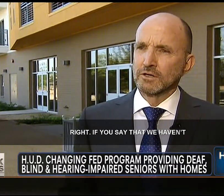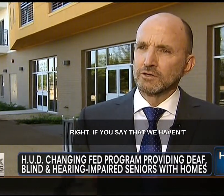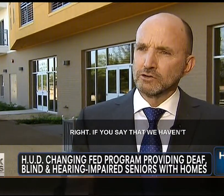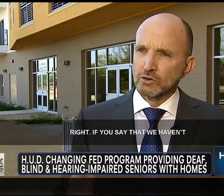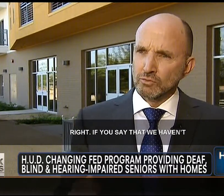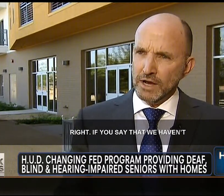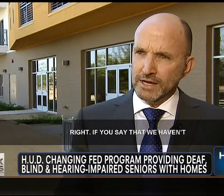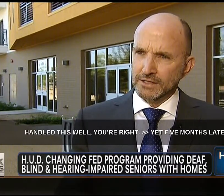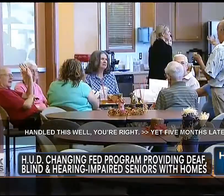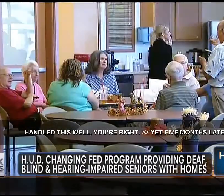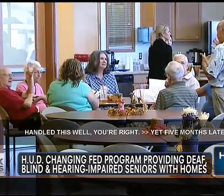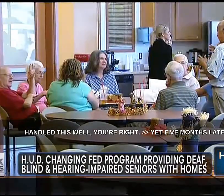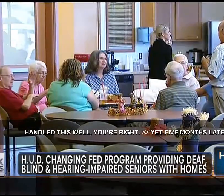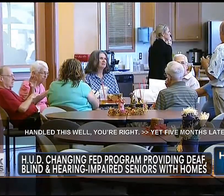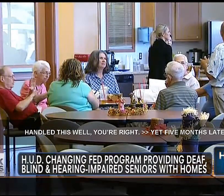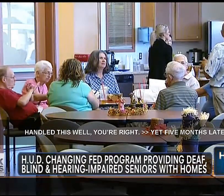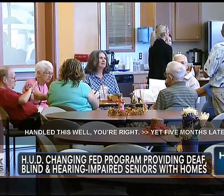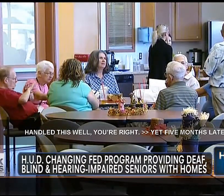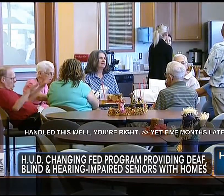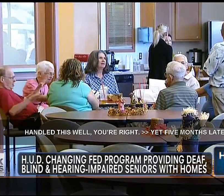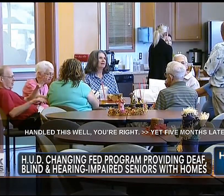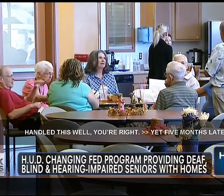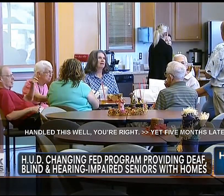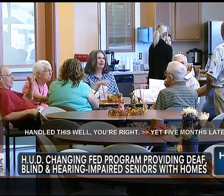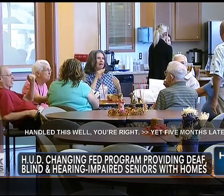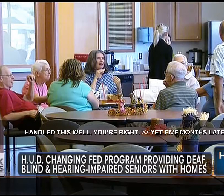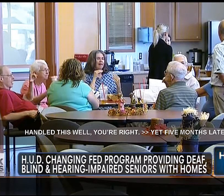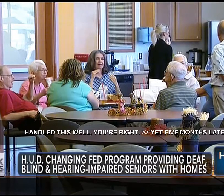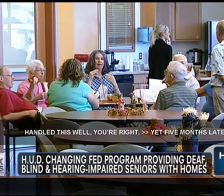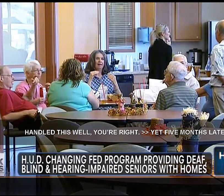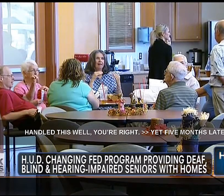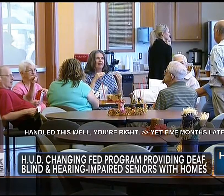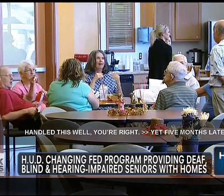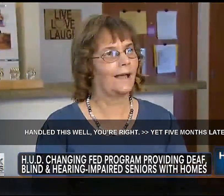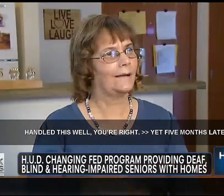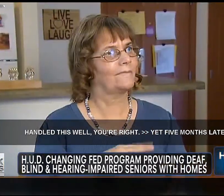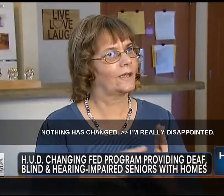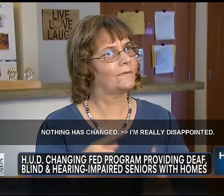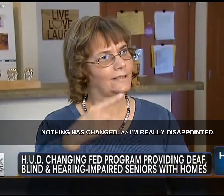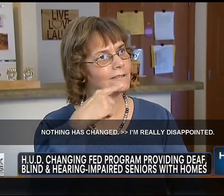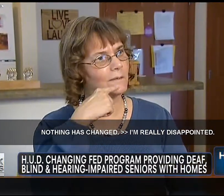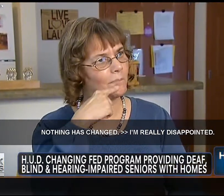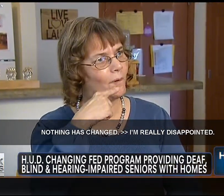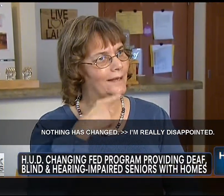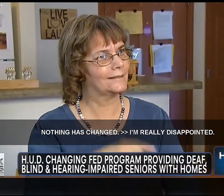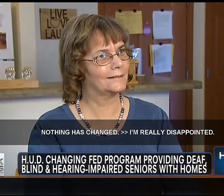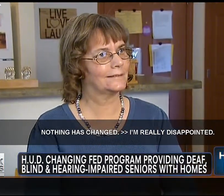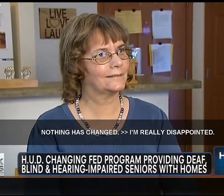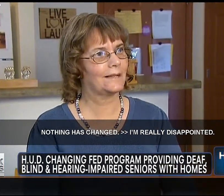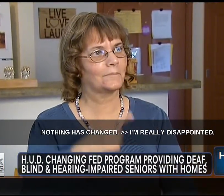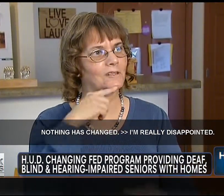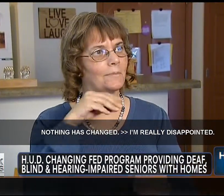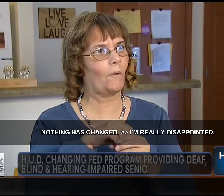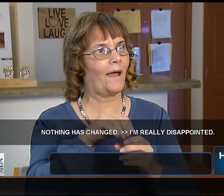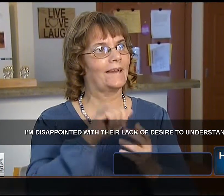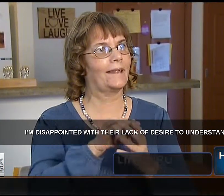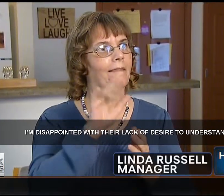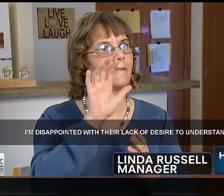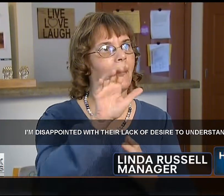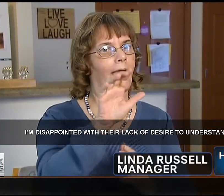you're right. Yet 5 months later, nothing has changed. I'm really disappointed. I'm disappointed with their lack of desire to